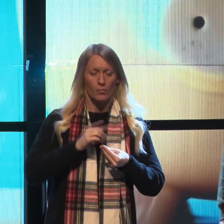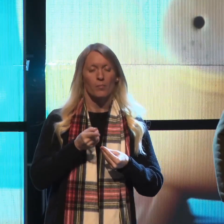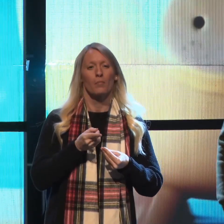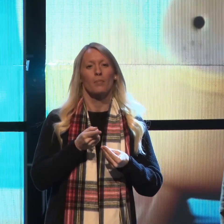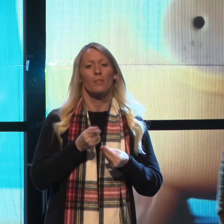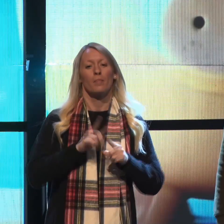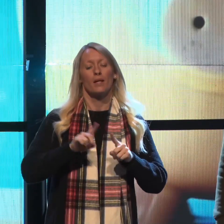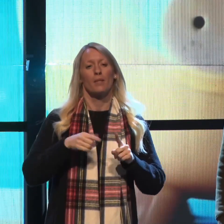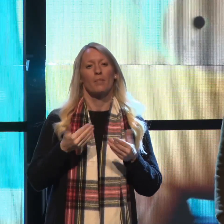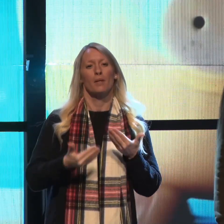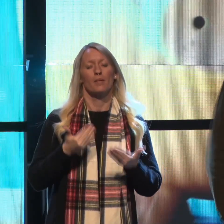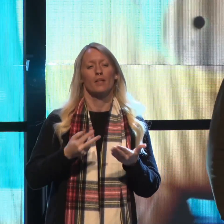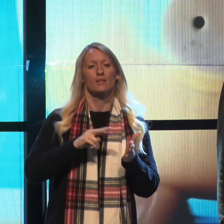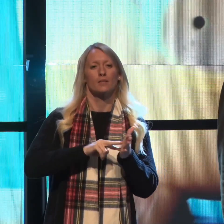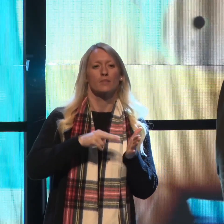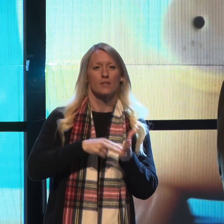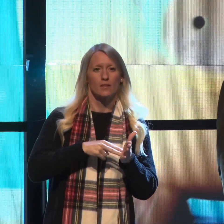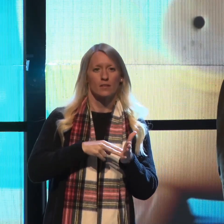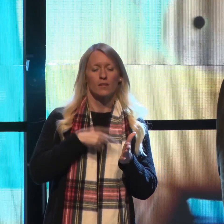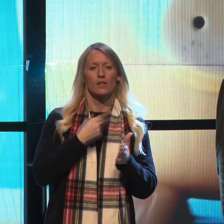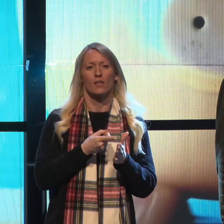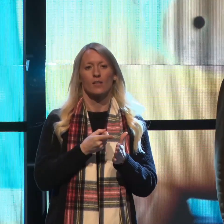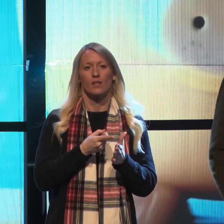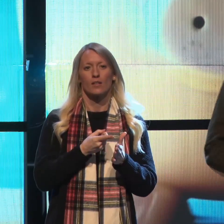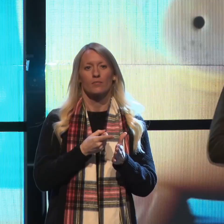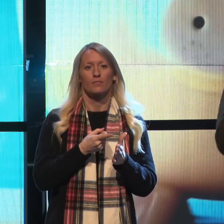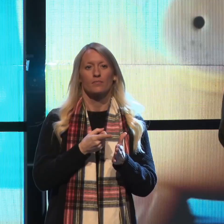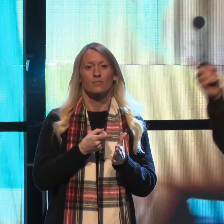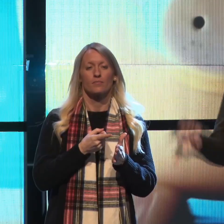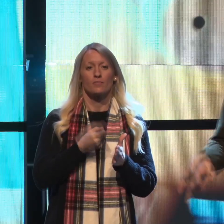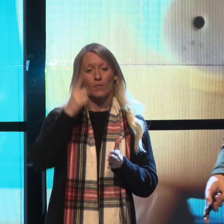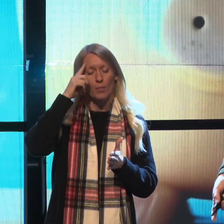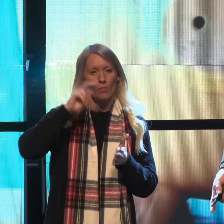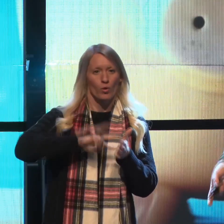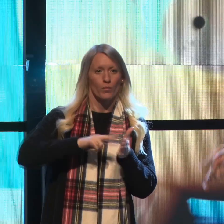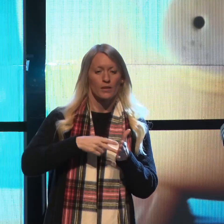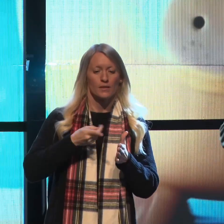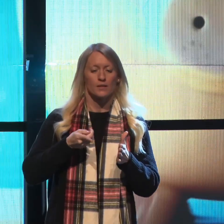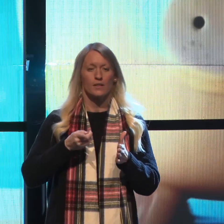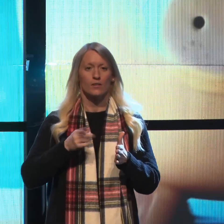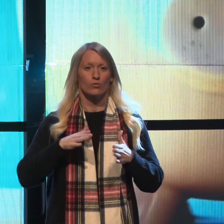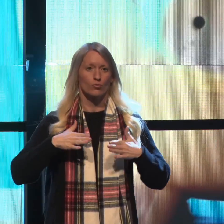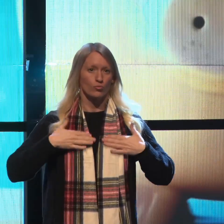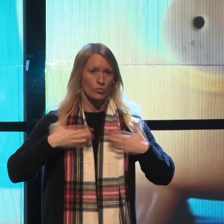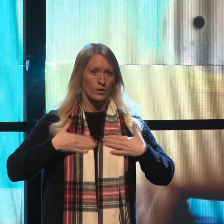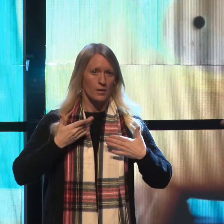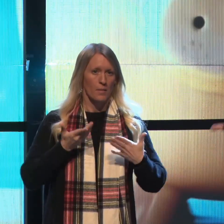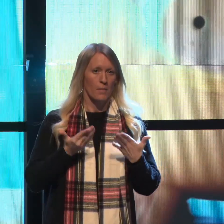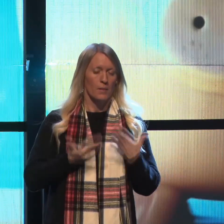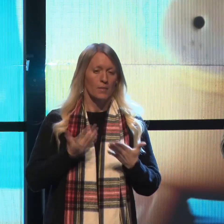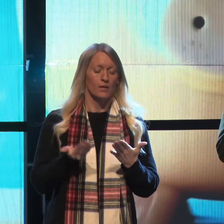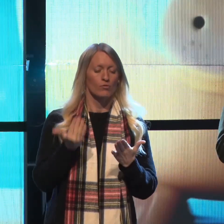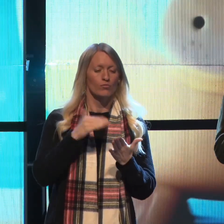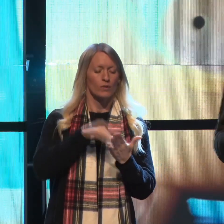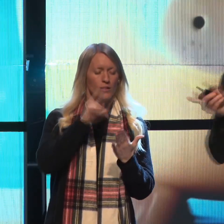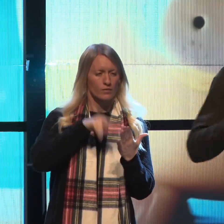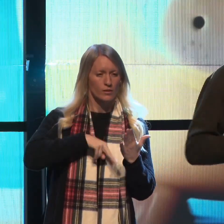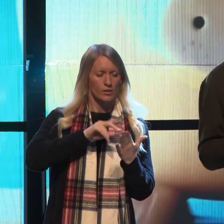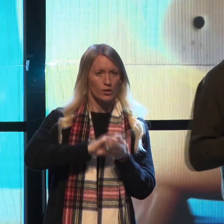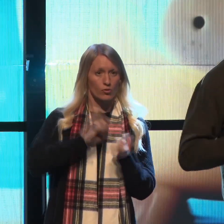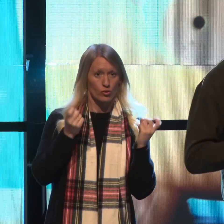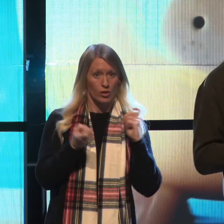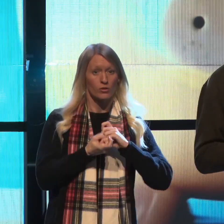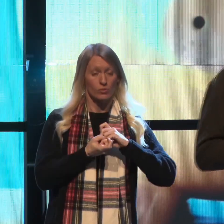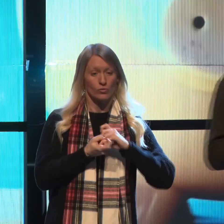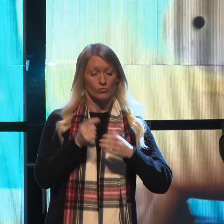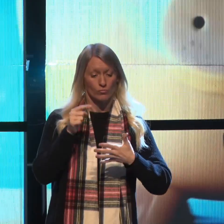can find more meaning and purpose and joy. And so maybe you just need to revisit and adjust those things. Now, if you want to do